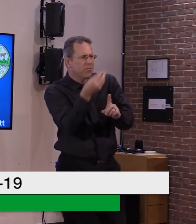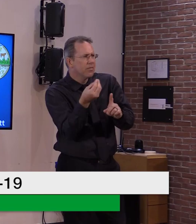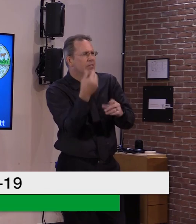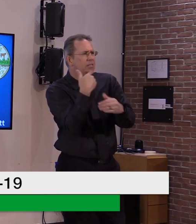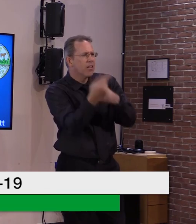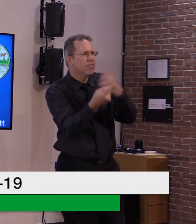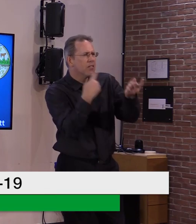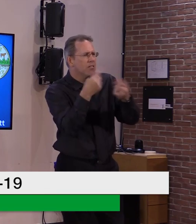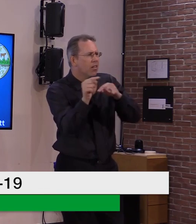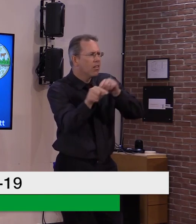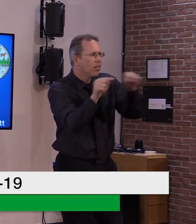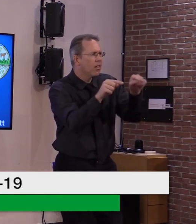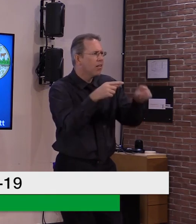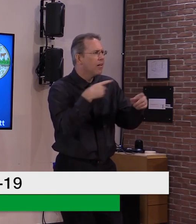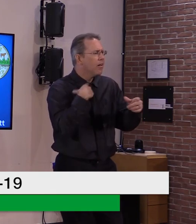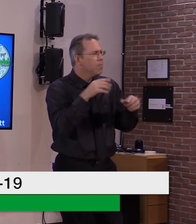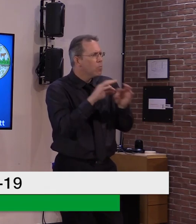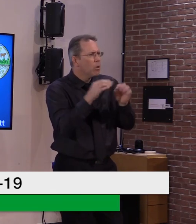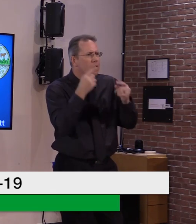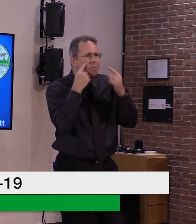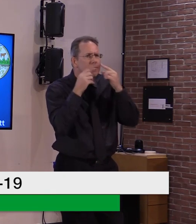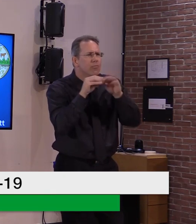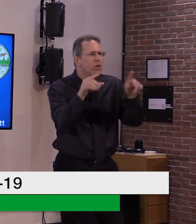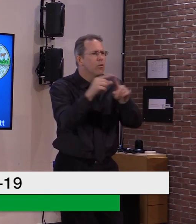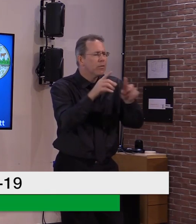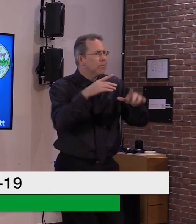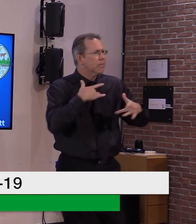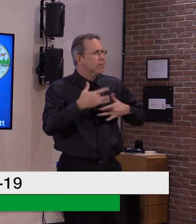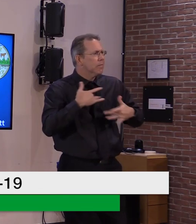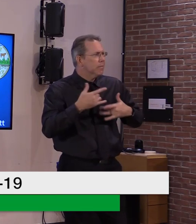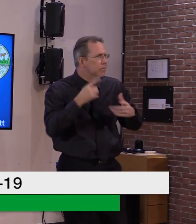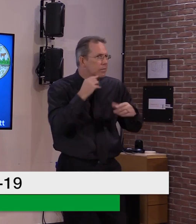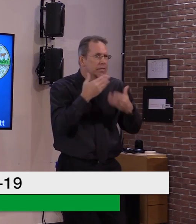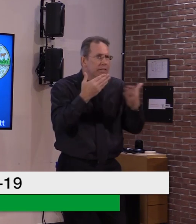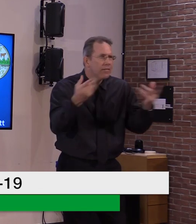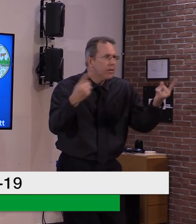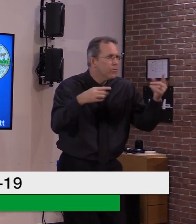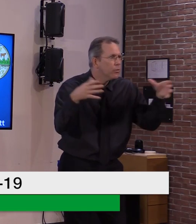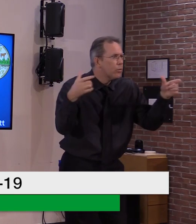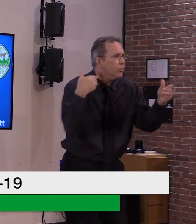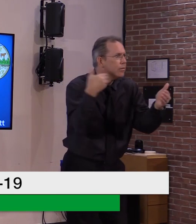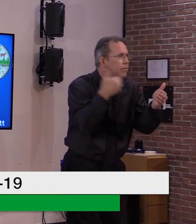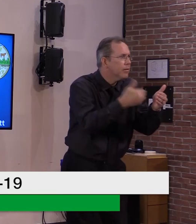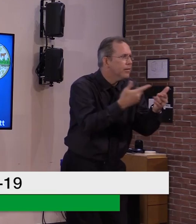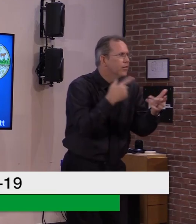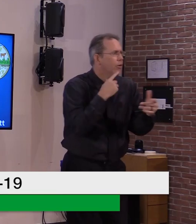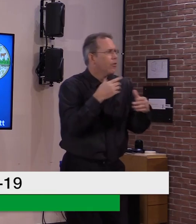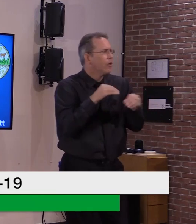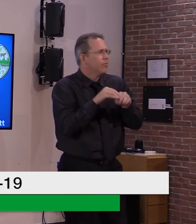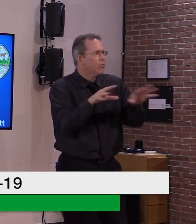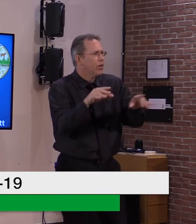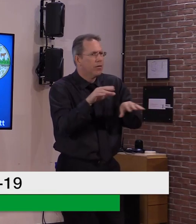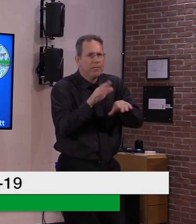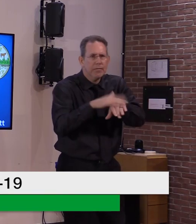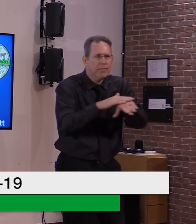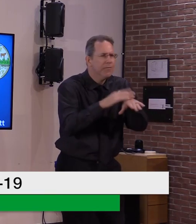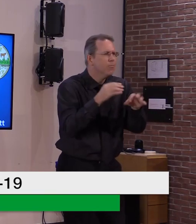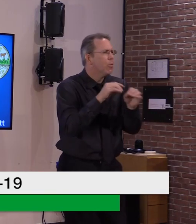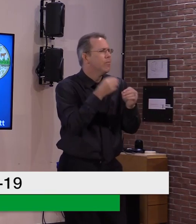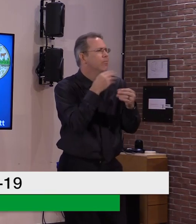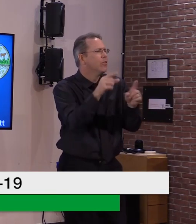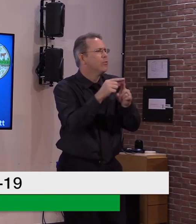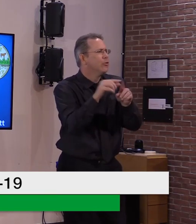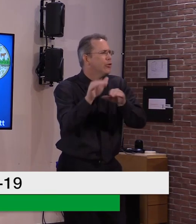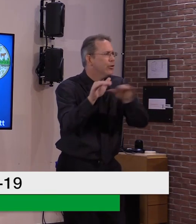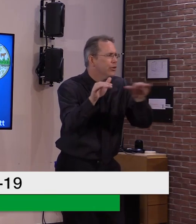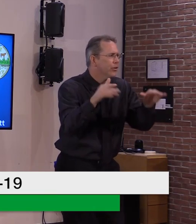holiday in december so um today everyone needs to settle in a bit and assume this will be sort of the standard uh going forward in